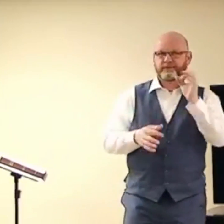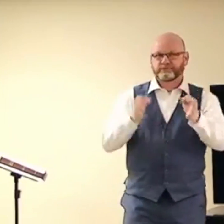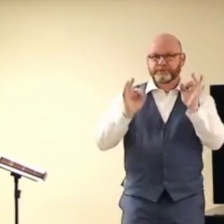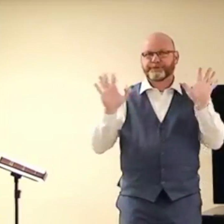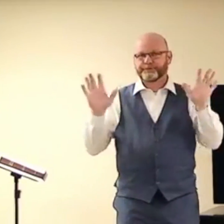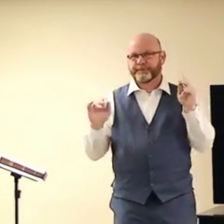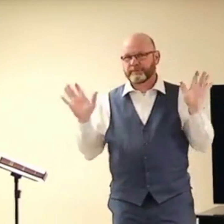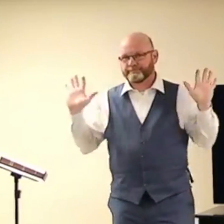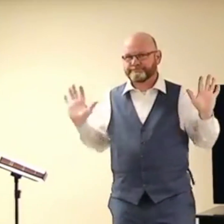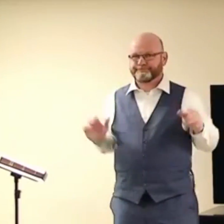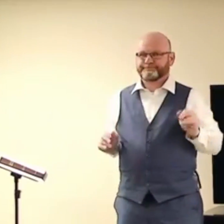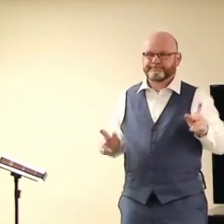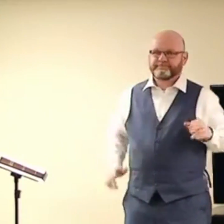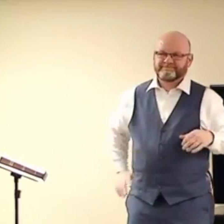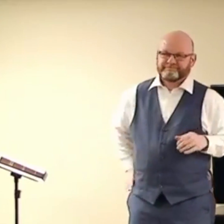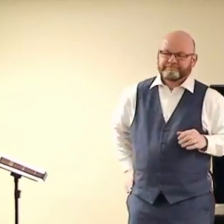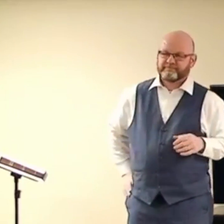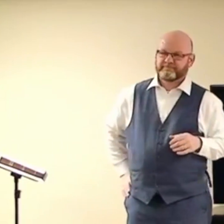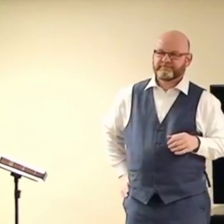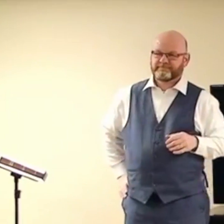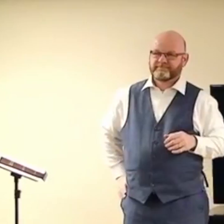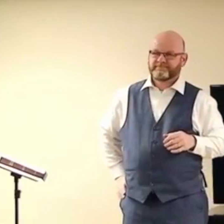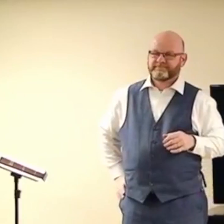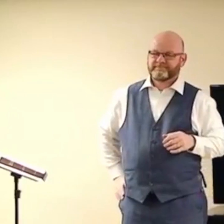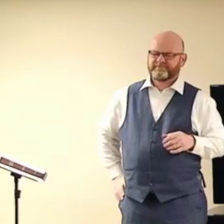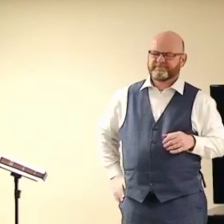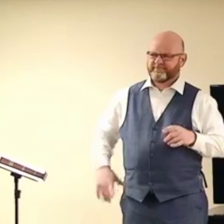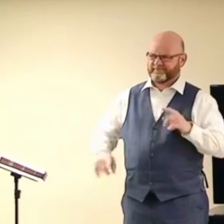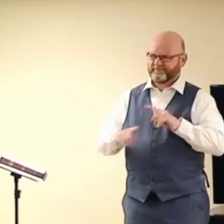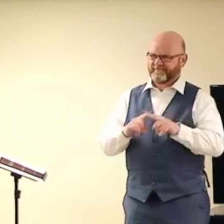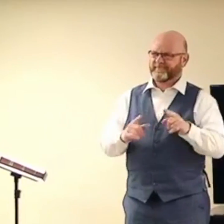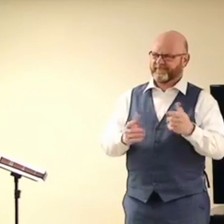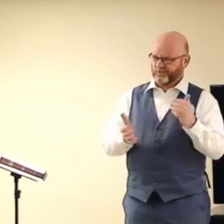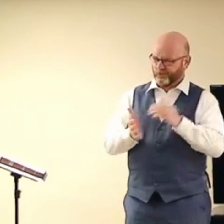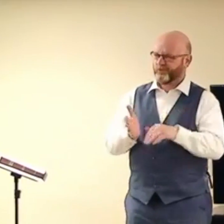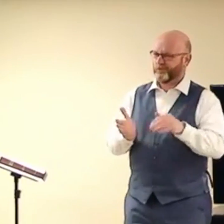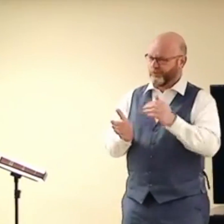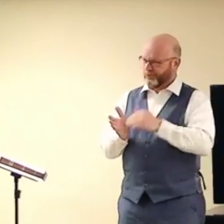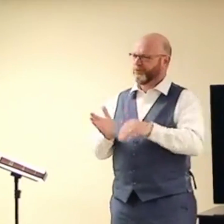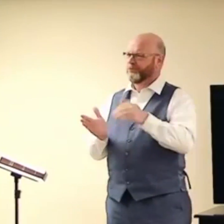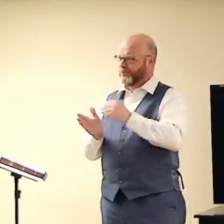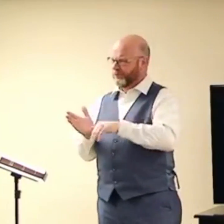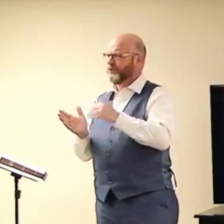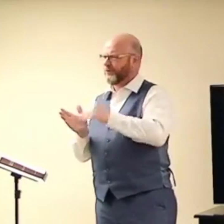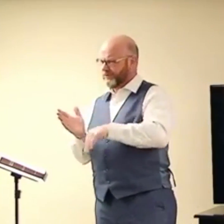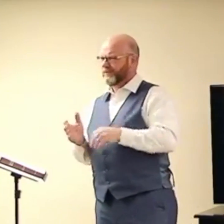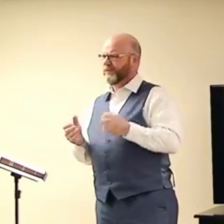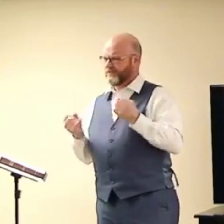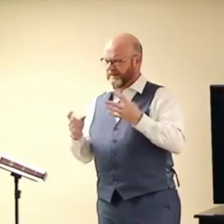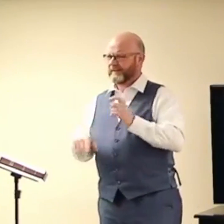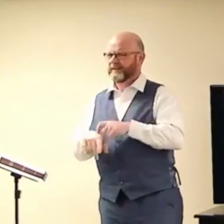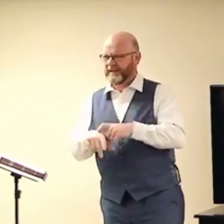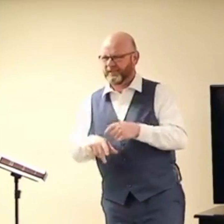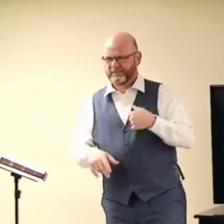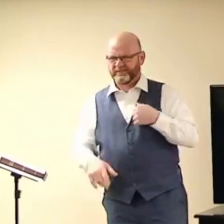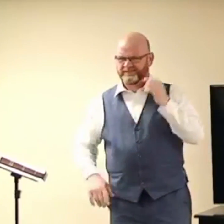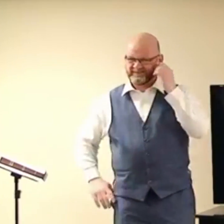so I'm not going to go any further explaining it. But again and again, many